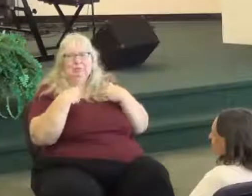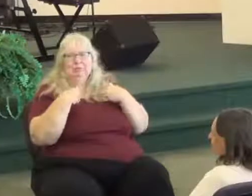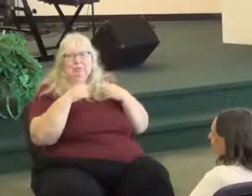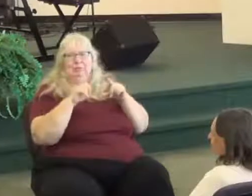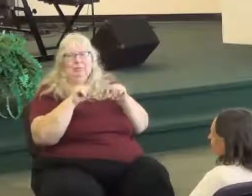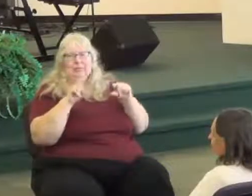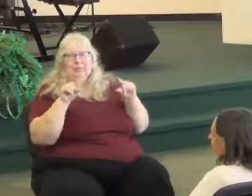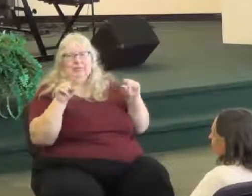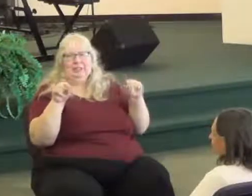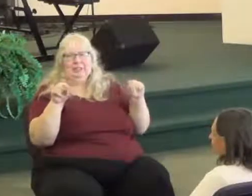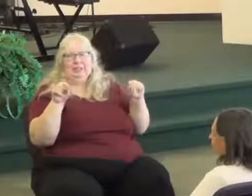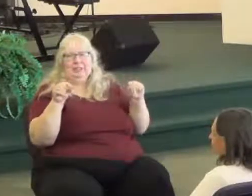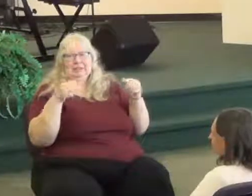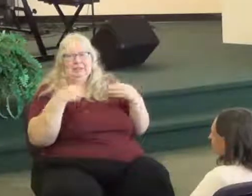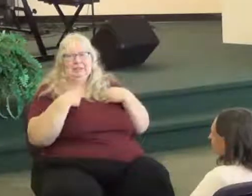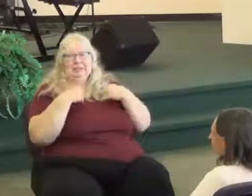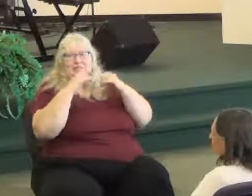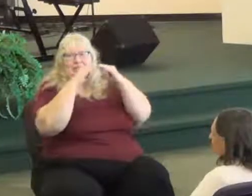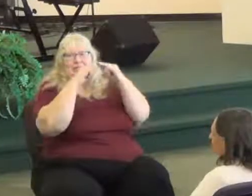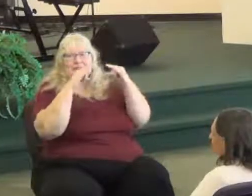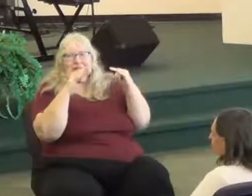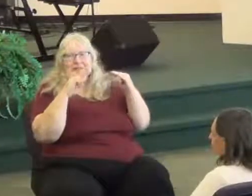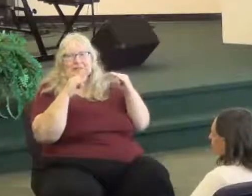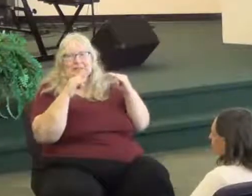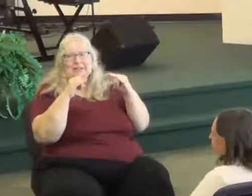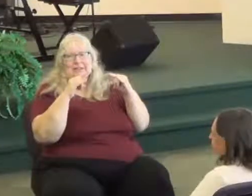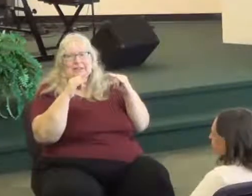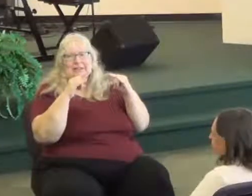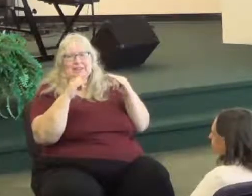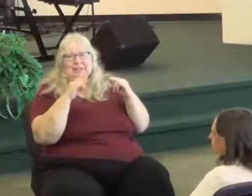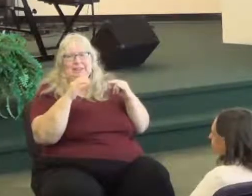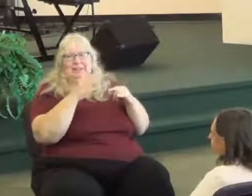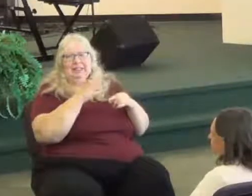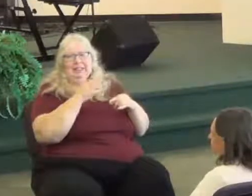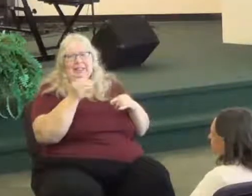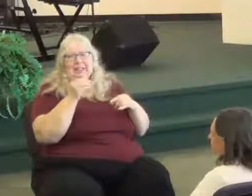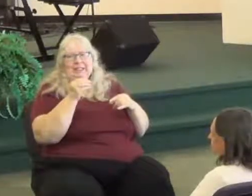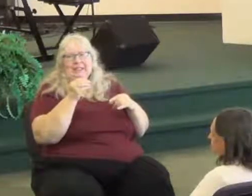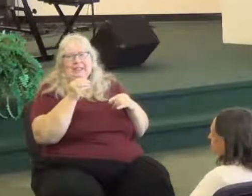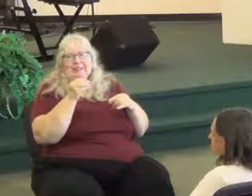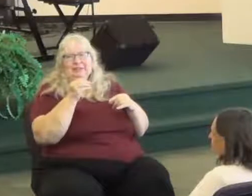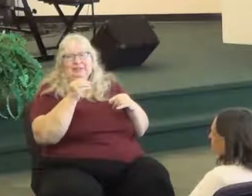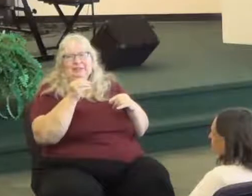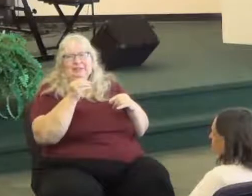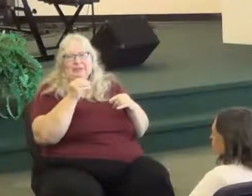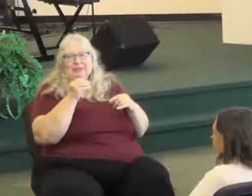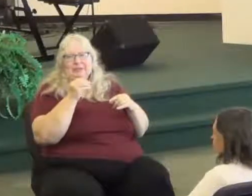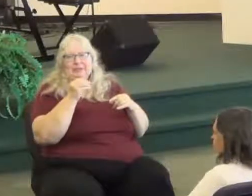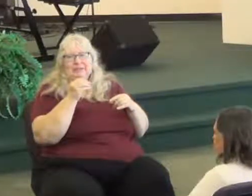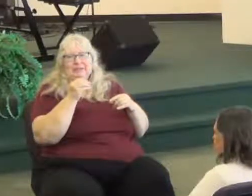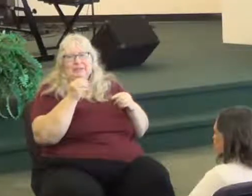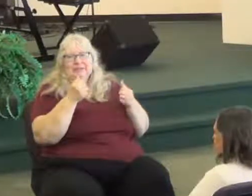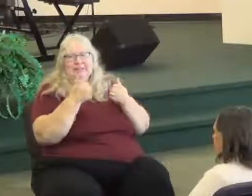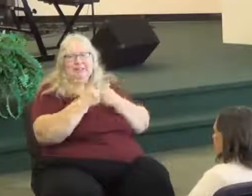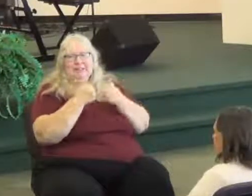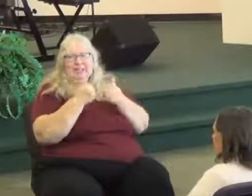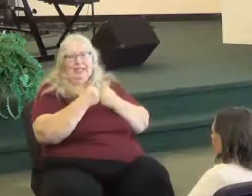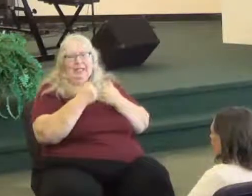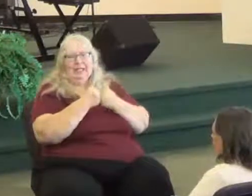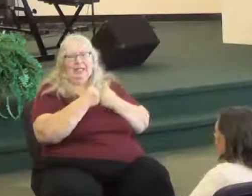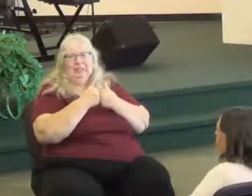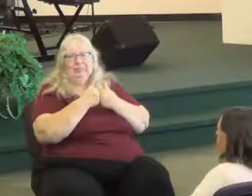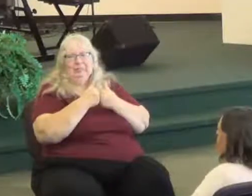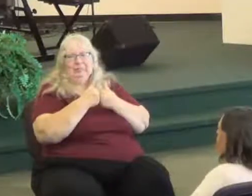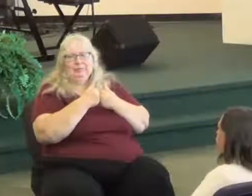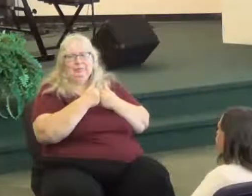up out there. We're getting games and doing all kinds of stuff. We're going to do hamburgers and hot dogs and the